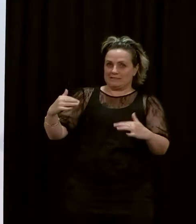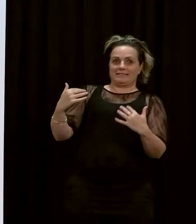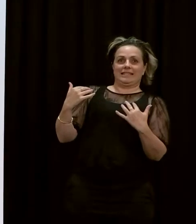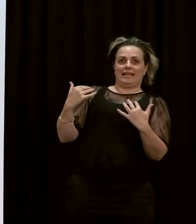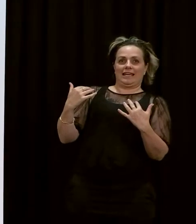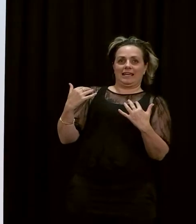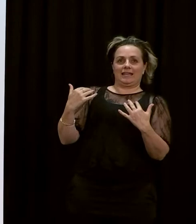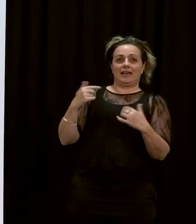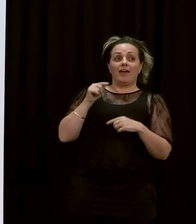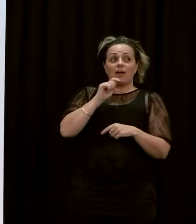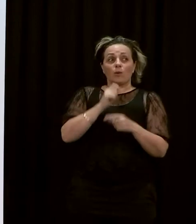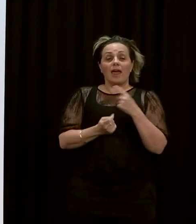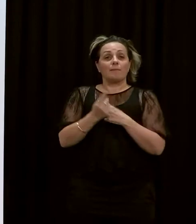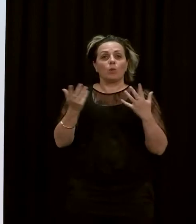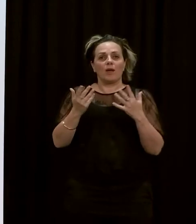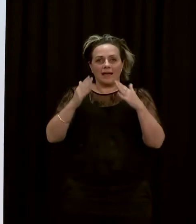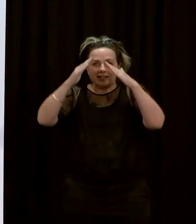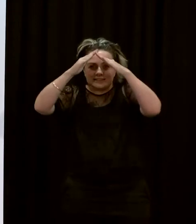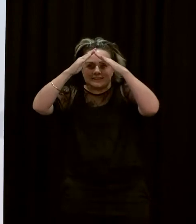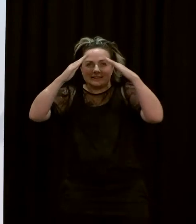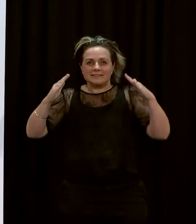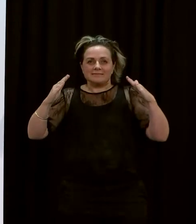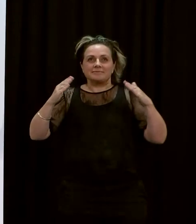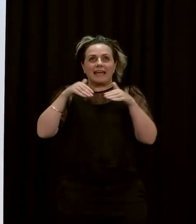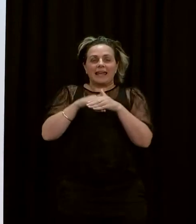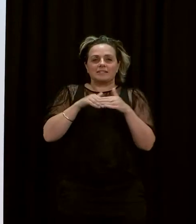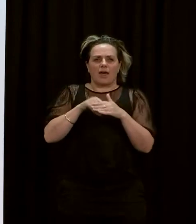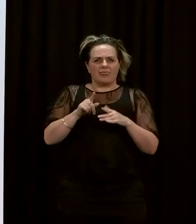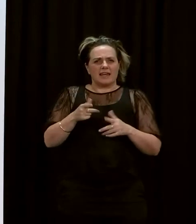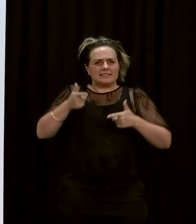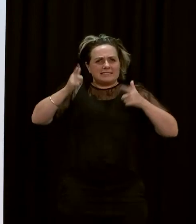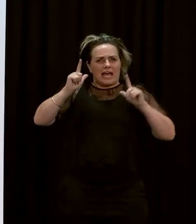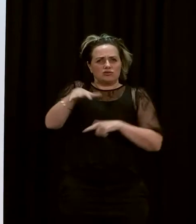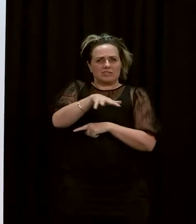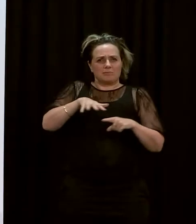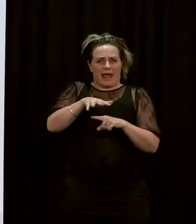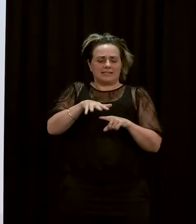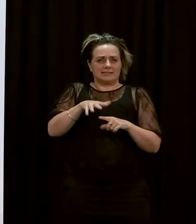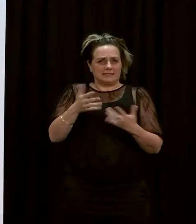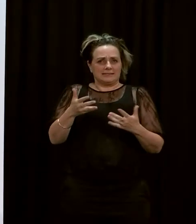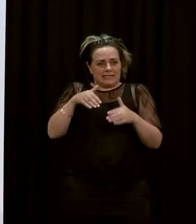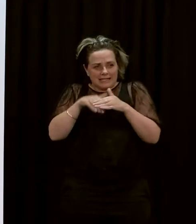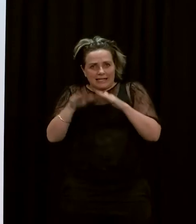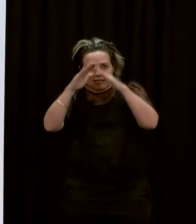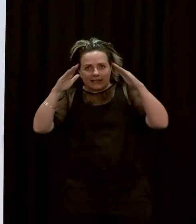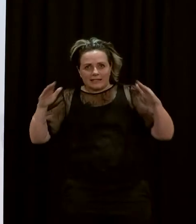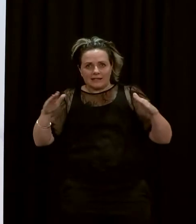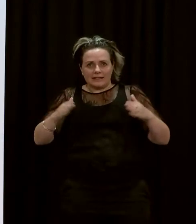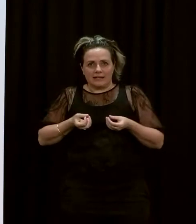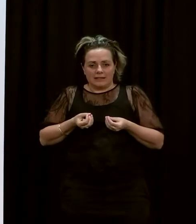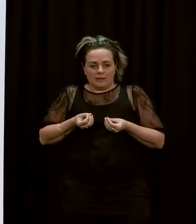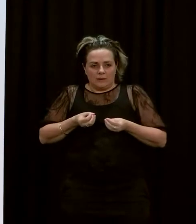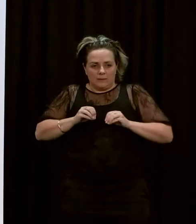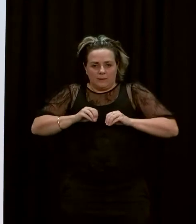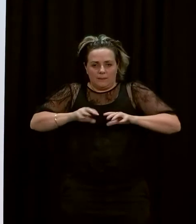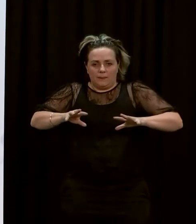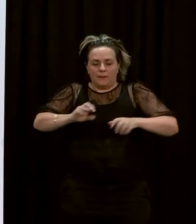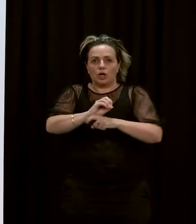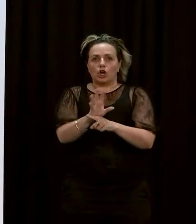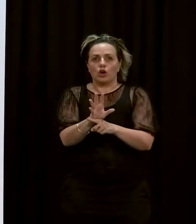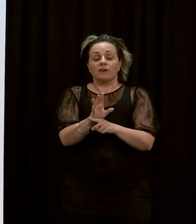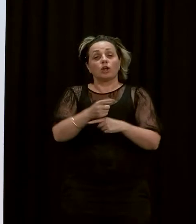likely to be inside, which is the most dangerous place for people to break rules. So that's why we were very deliberate in saying, here is a safe